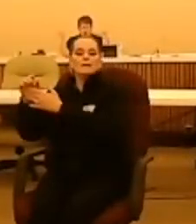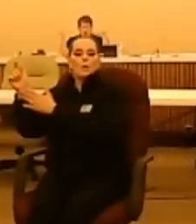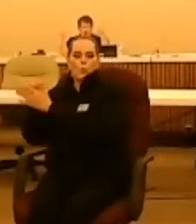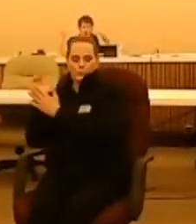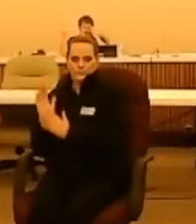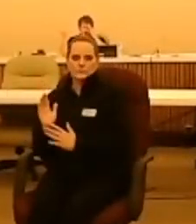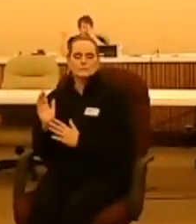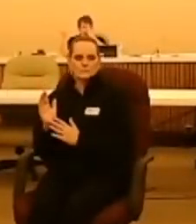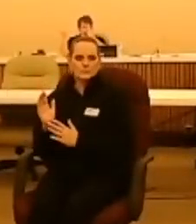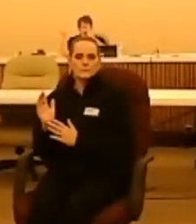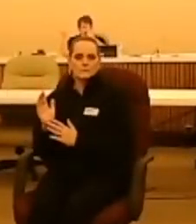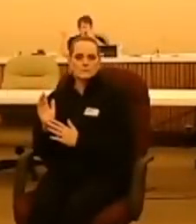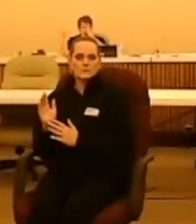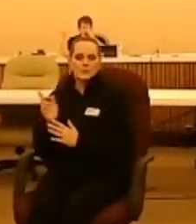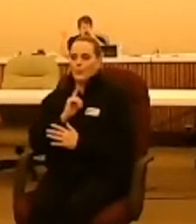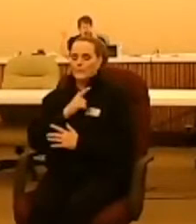us.